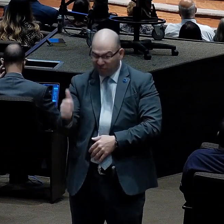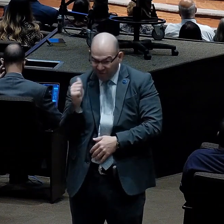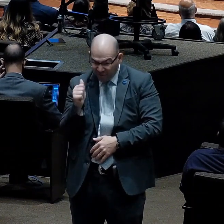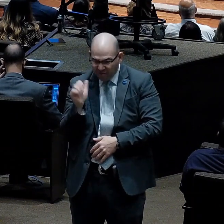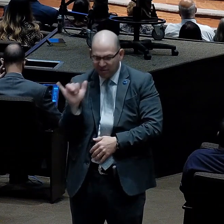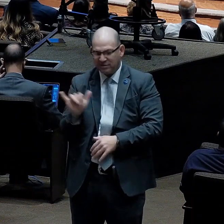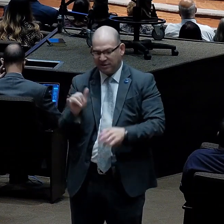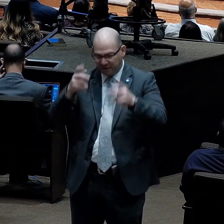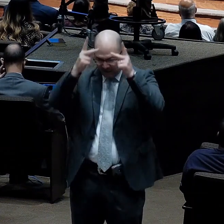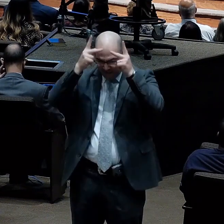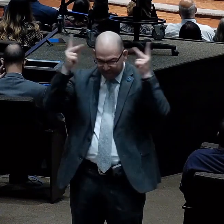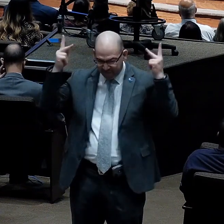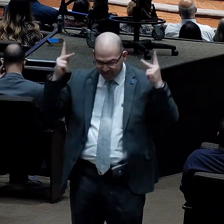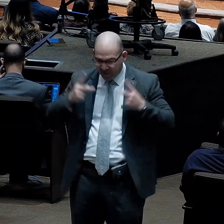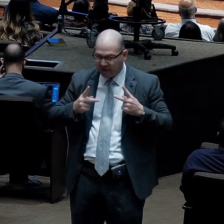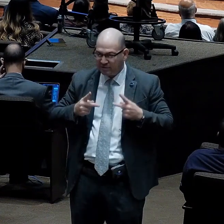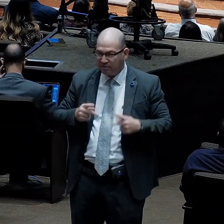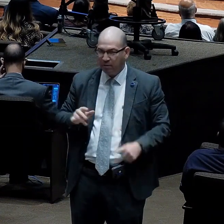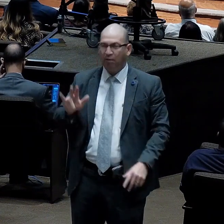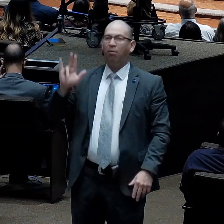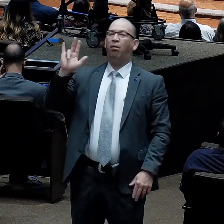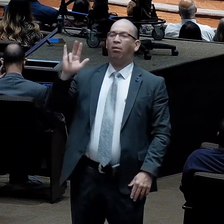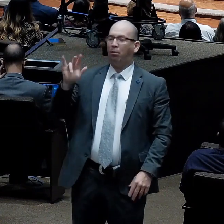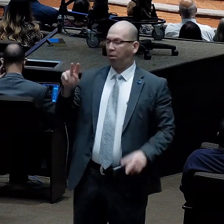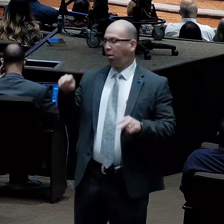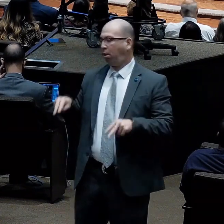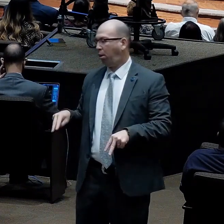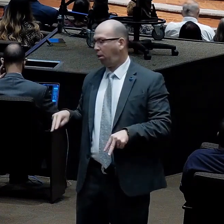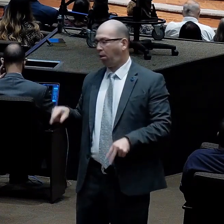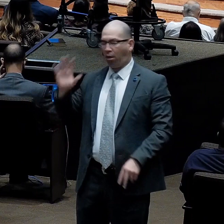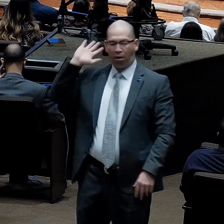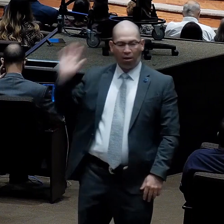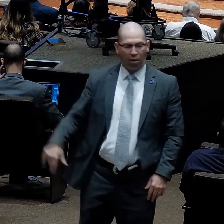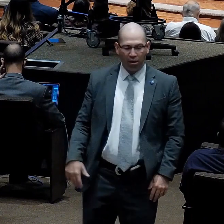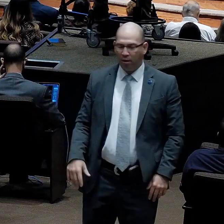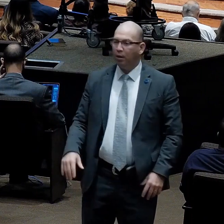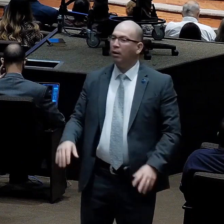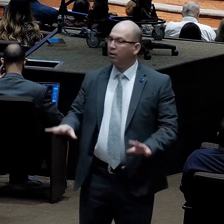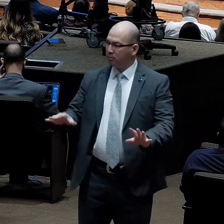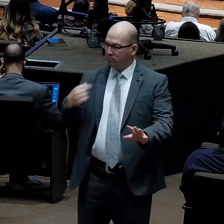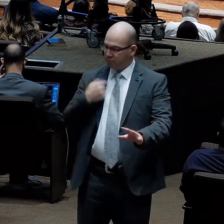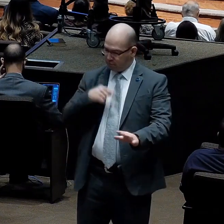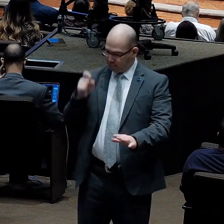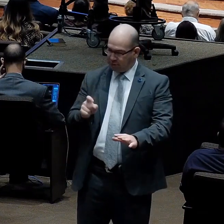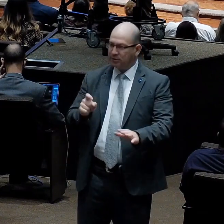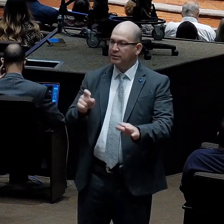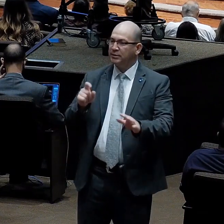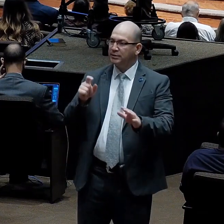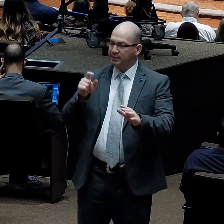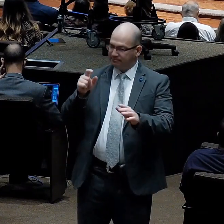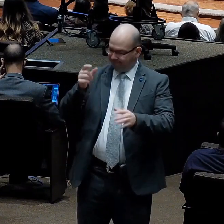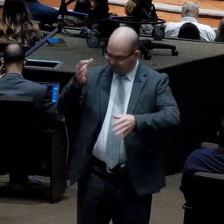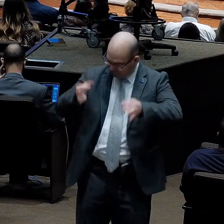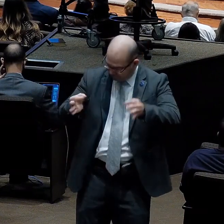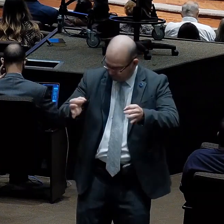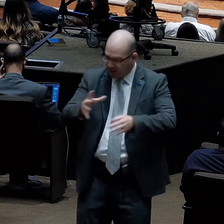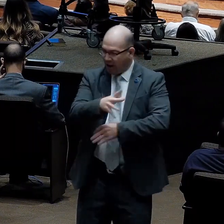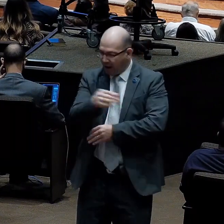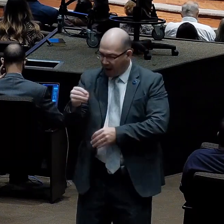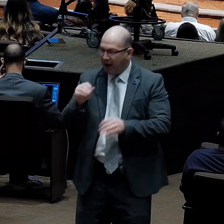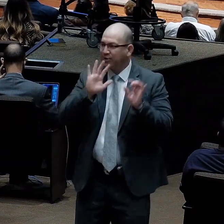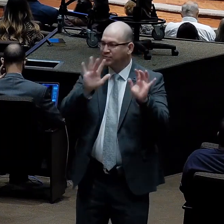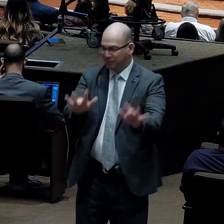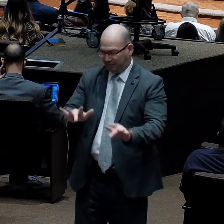So he says, I want you to know and do justice, but I want you to show love and mercy in the